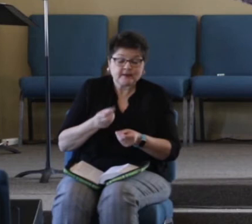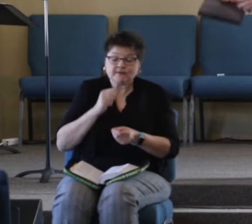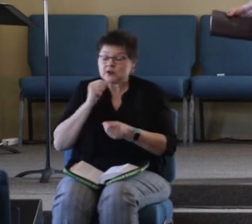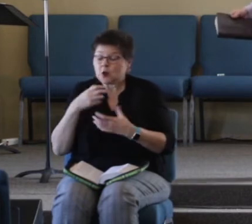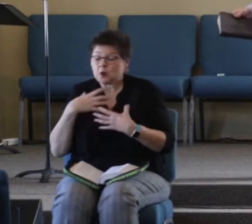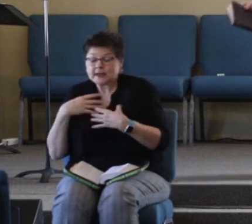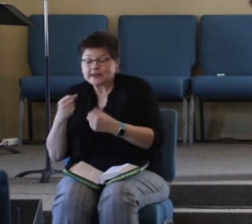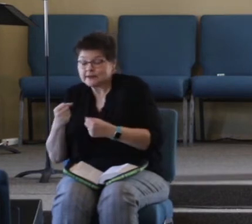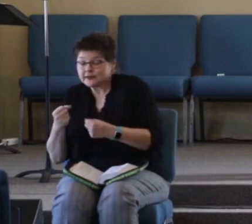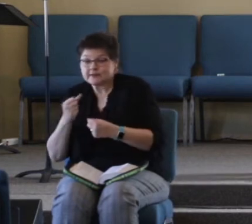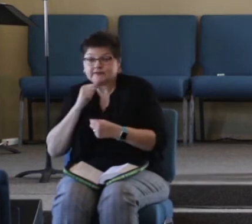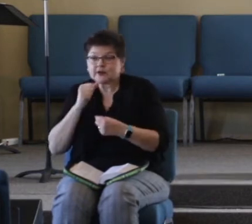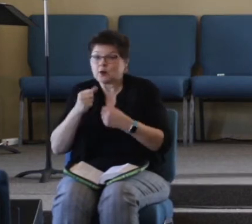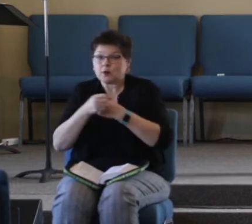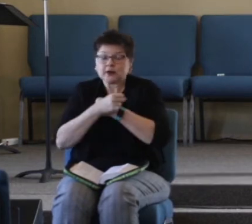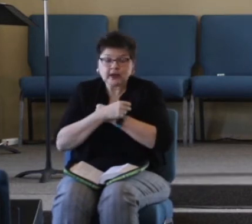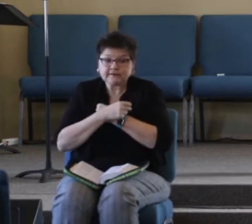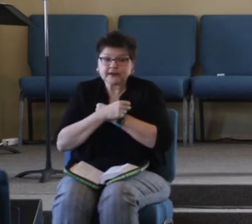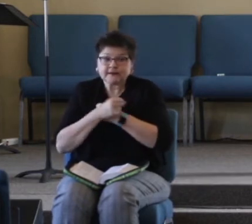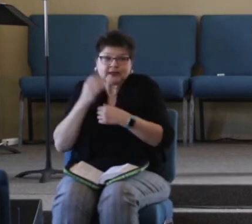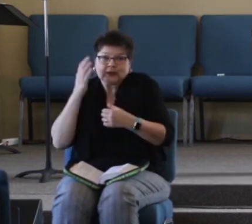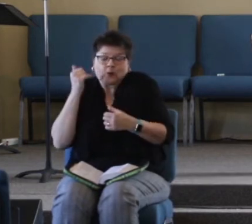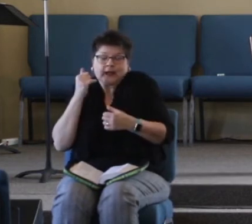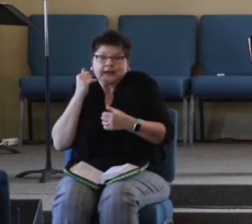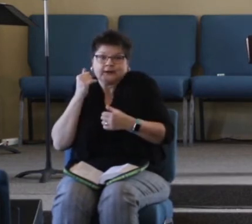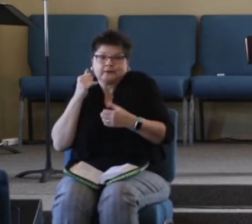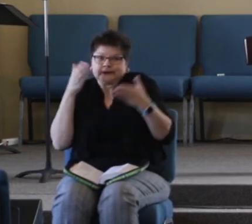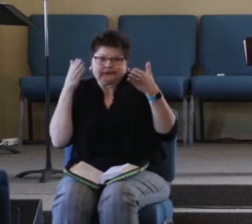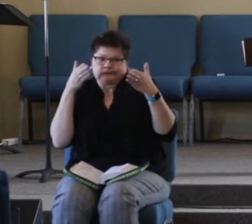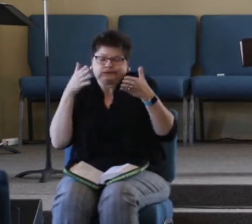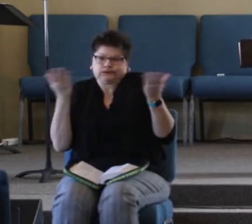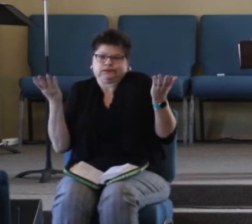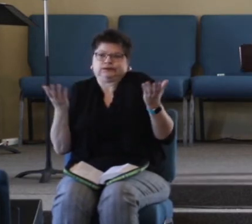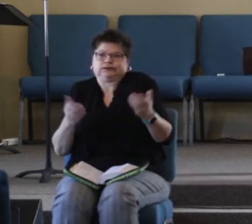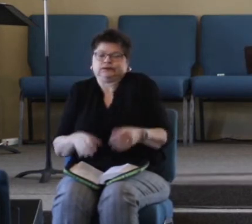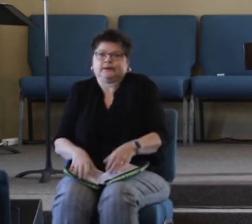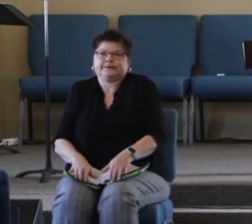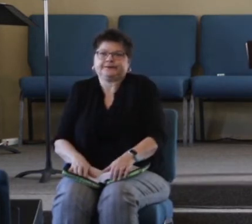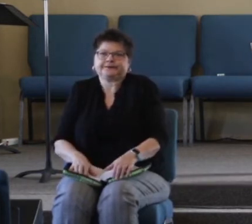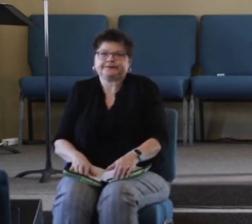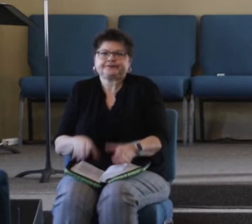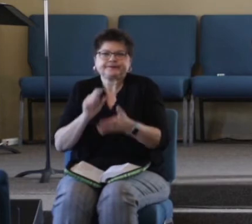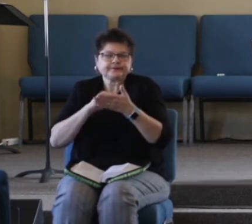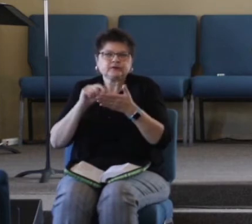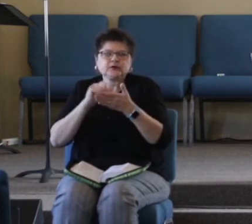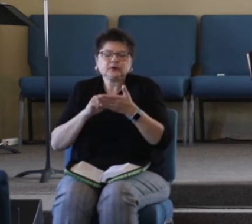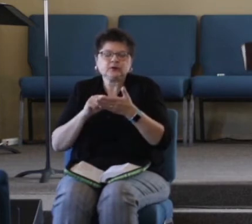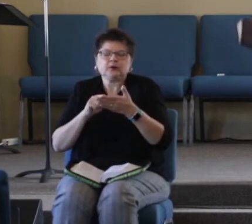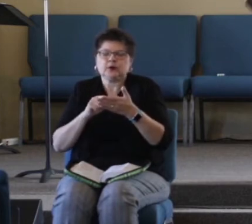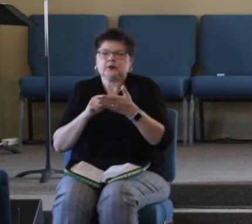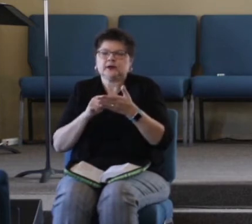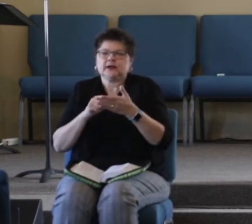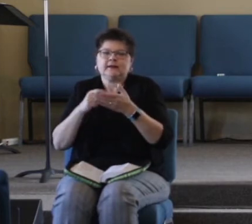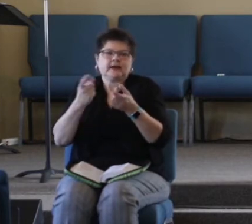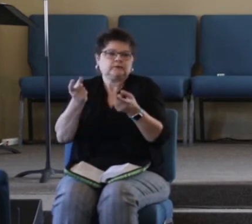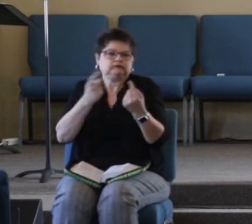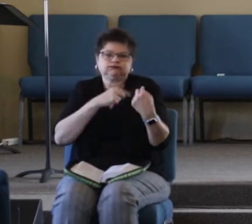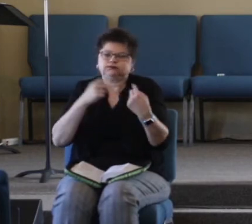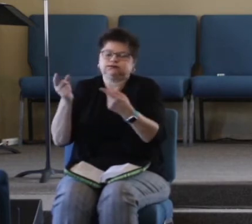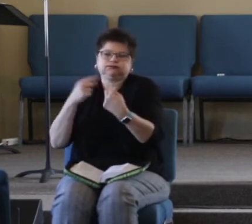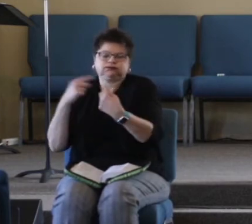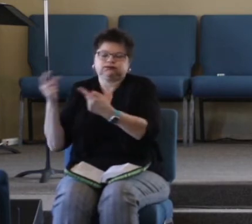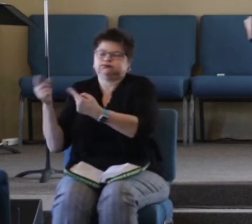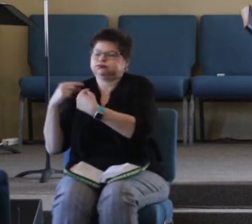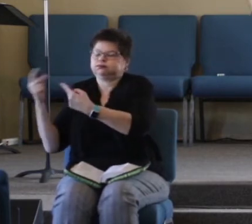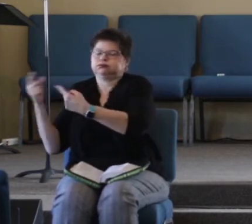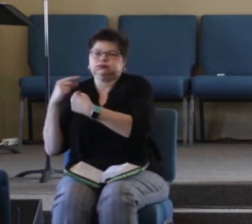don't love them, then why in the world would they ever listen? He wrote, they came from all over the world,